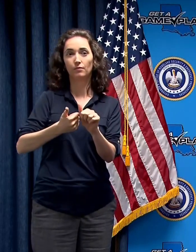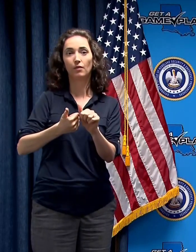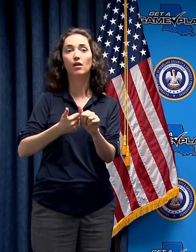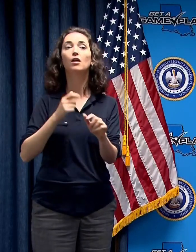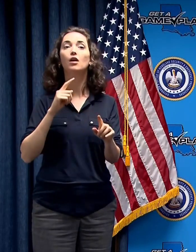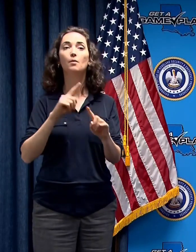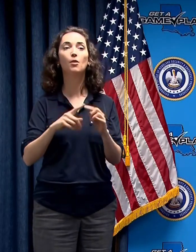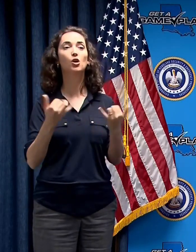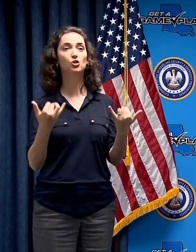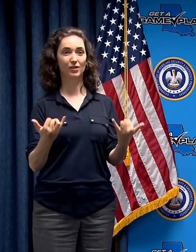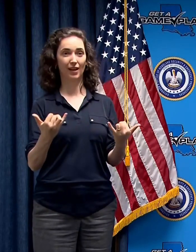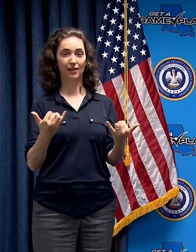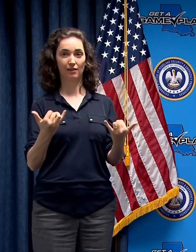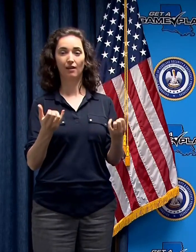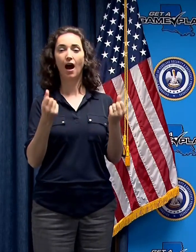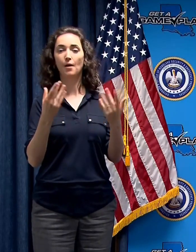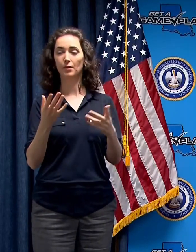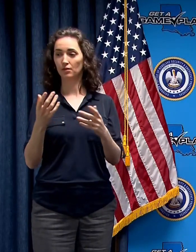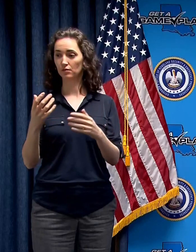in cases today